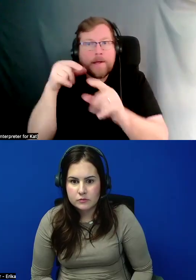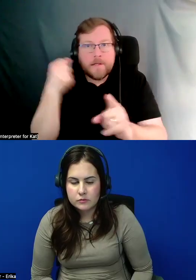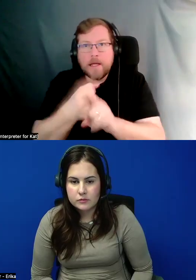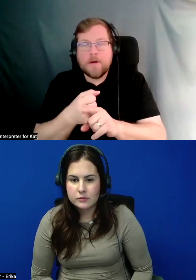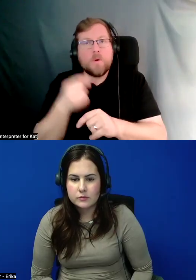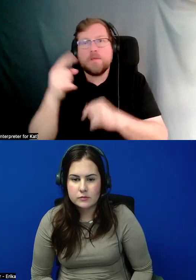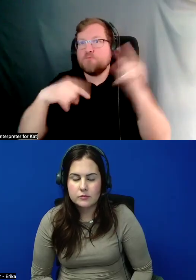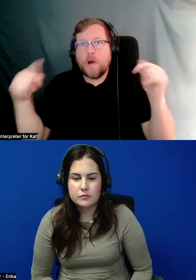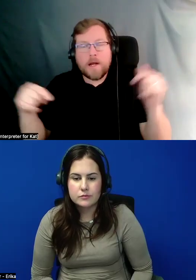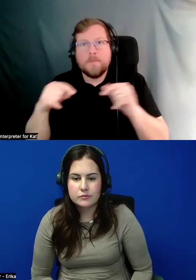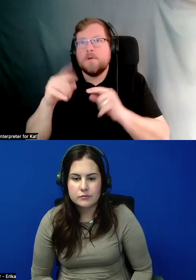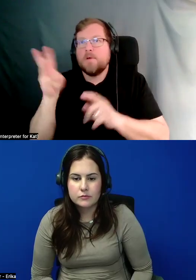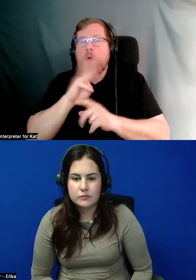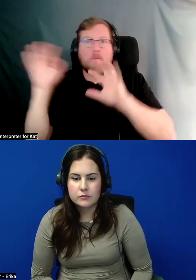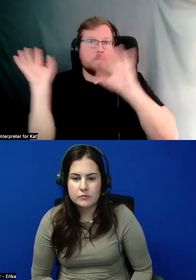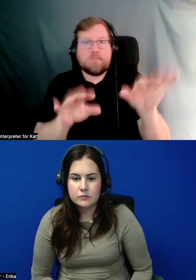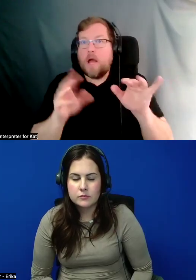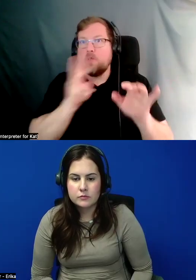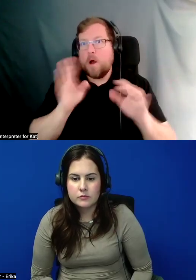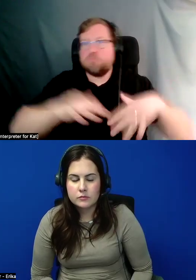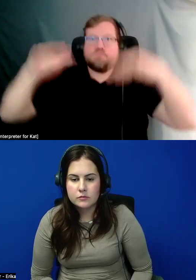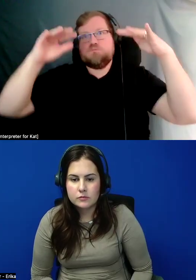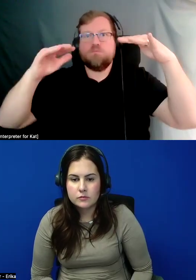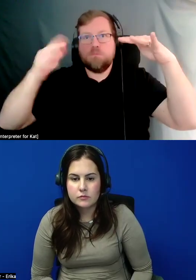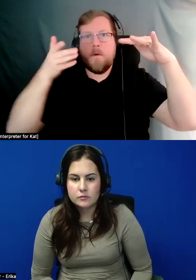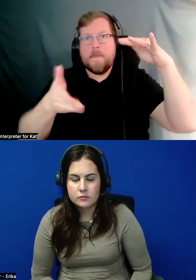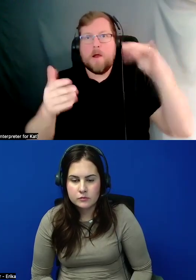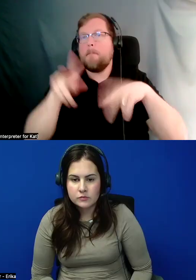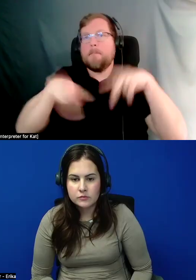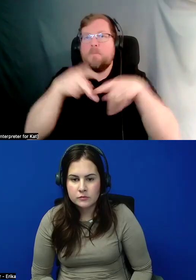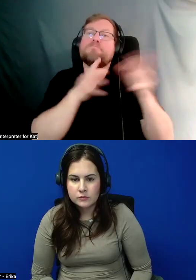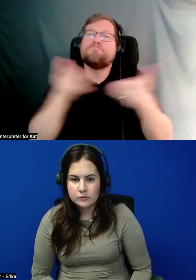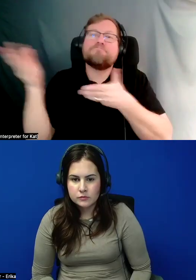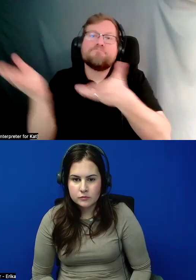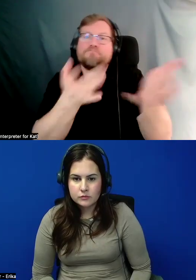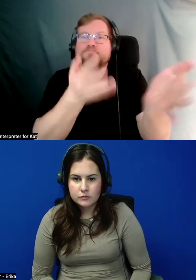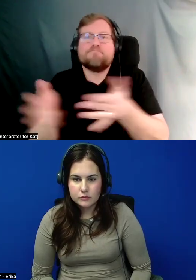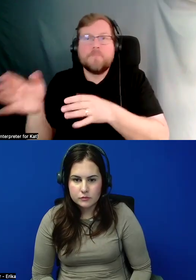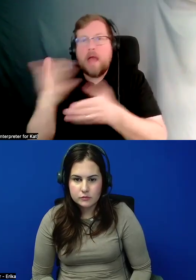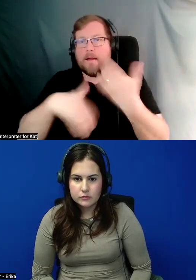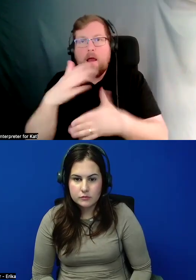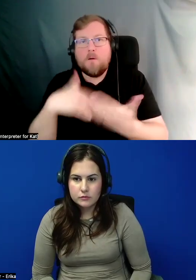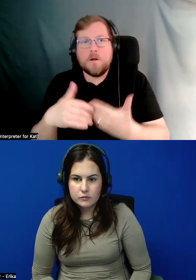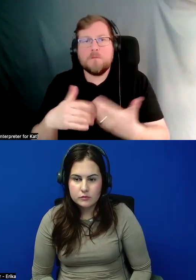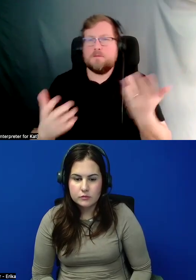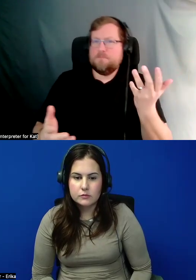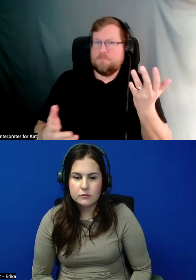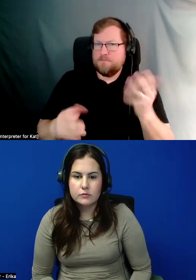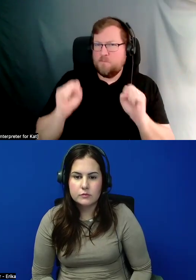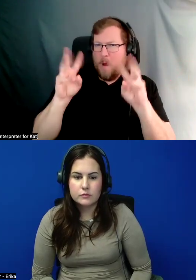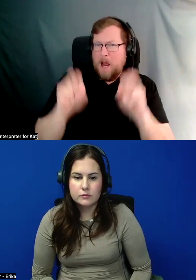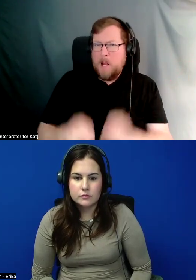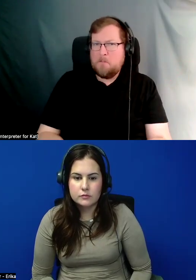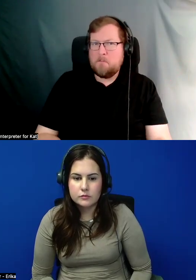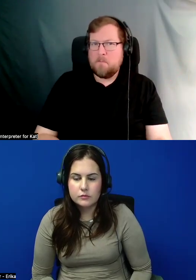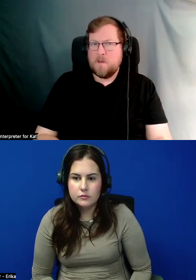random storm, we go back another time, boom, there's water. People are going that to that beach. I was like, so